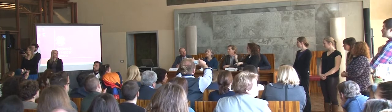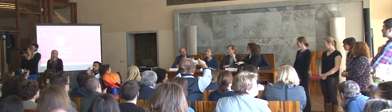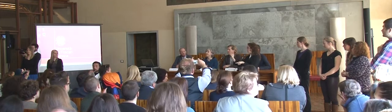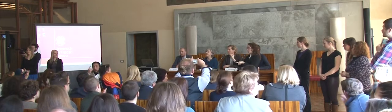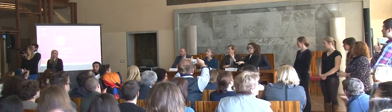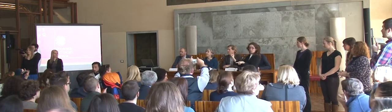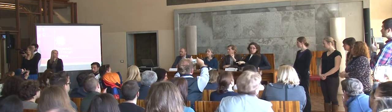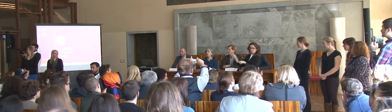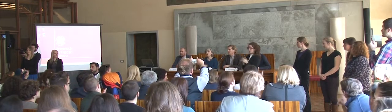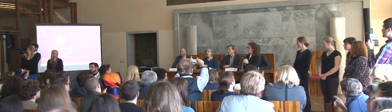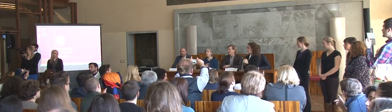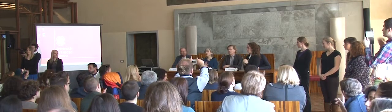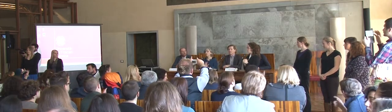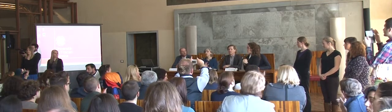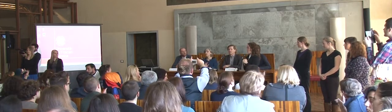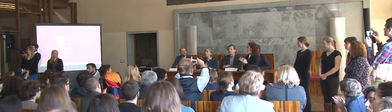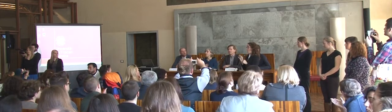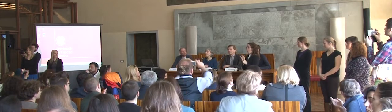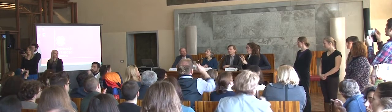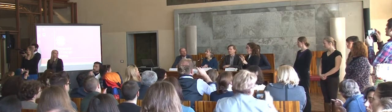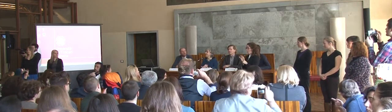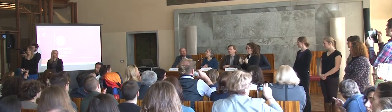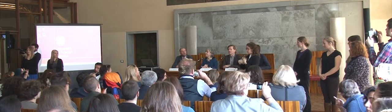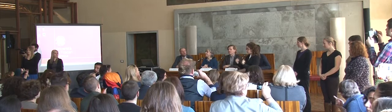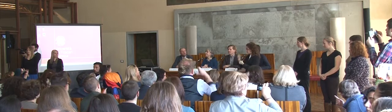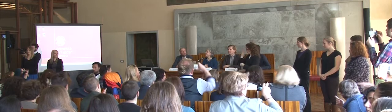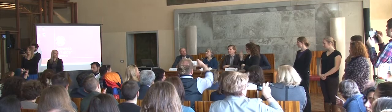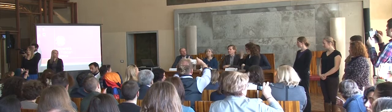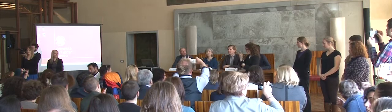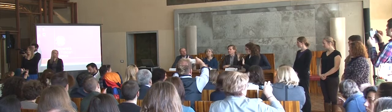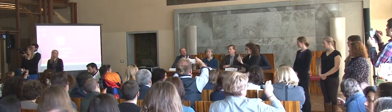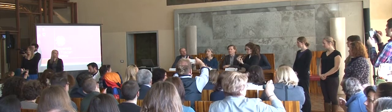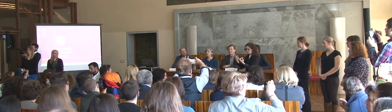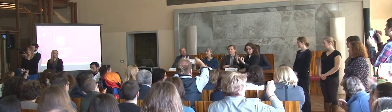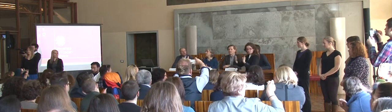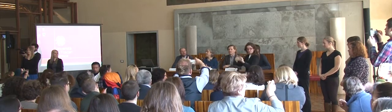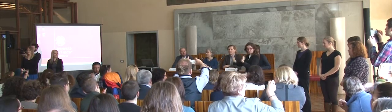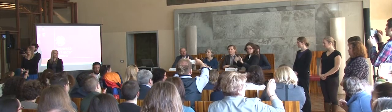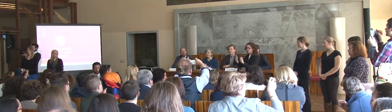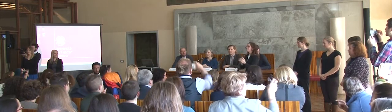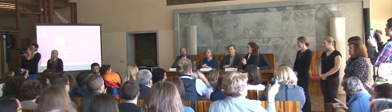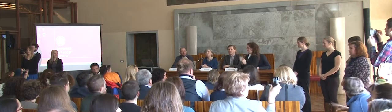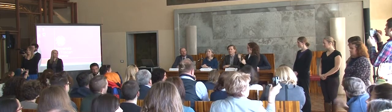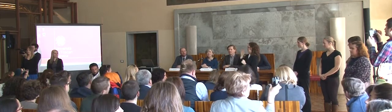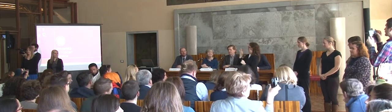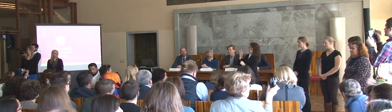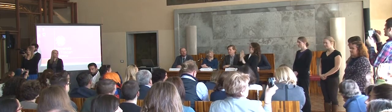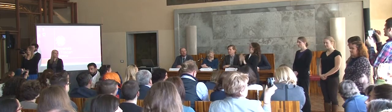italiana? O continuiamo con l'inglese? Possiamo continuare con l'inglese,